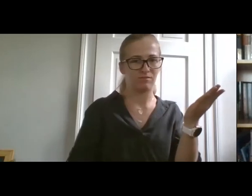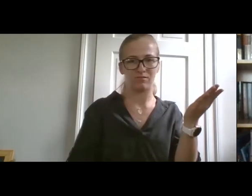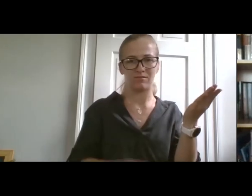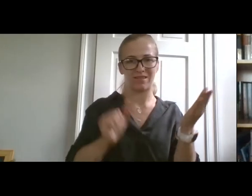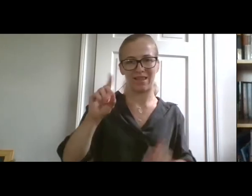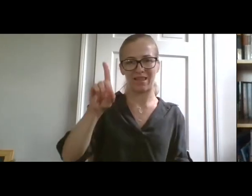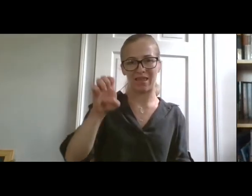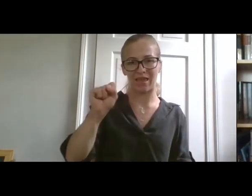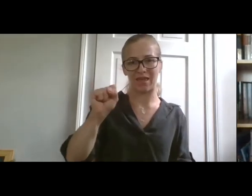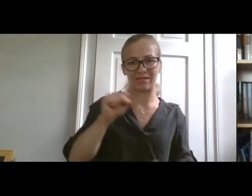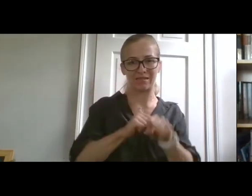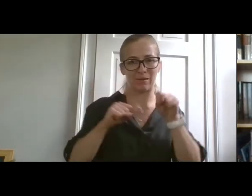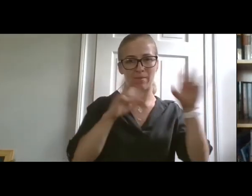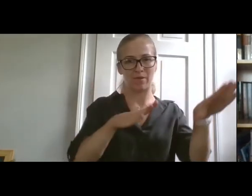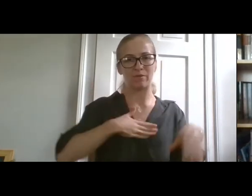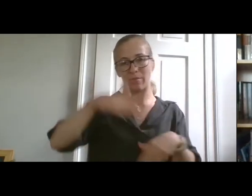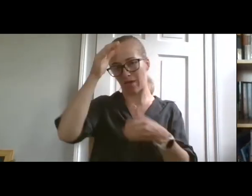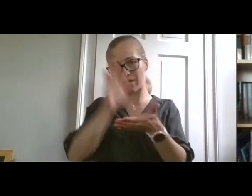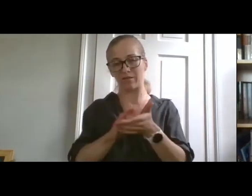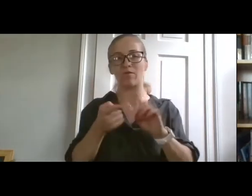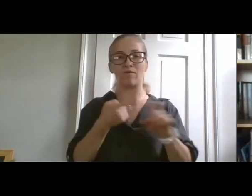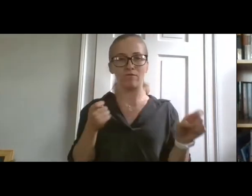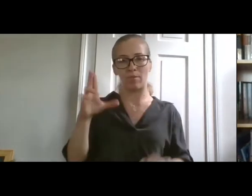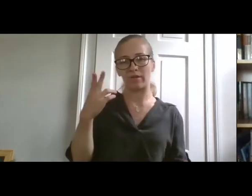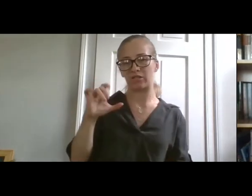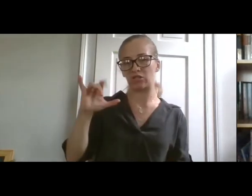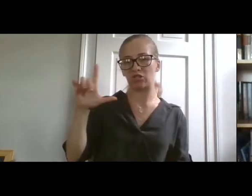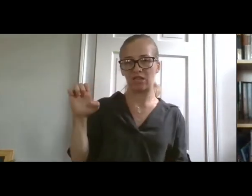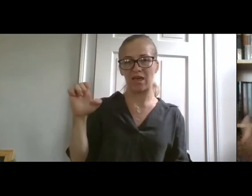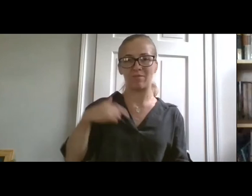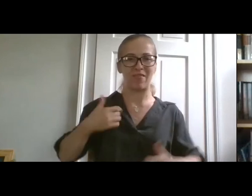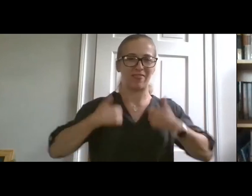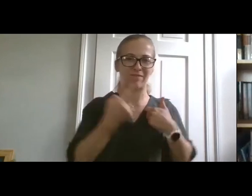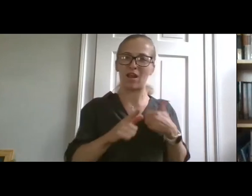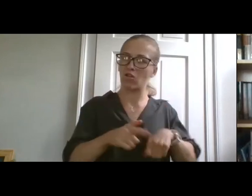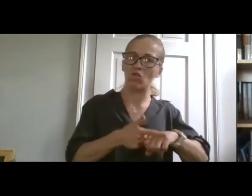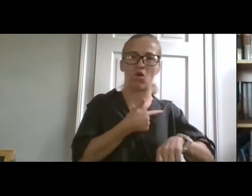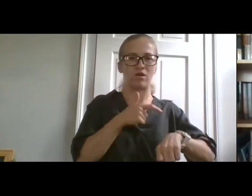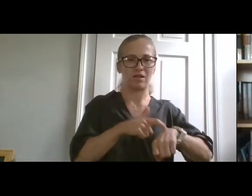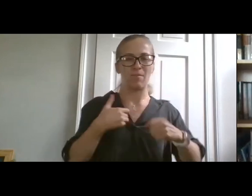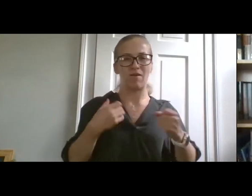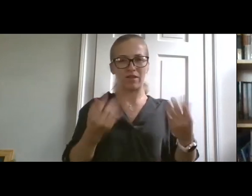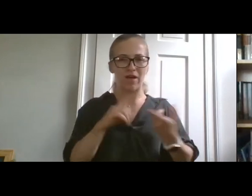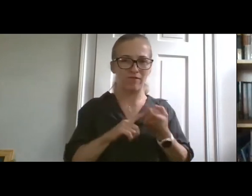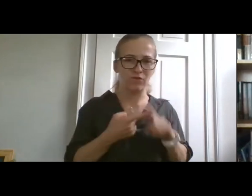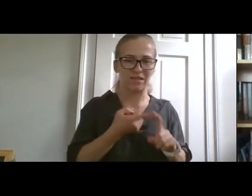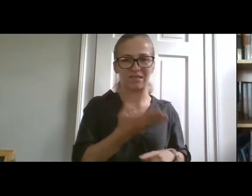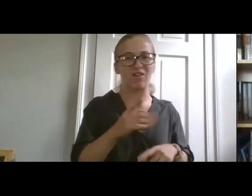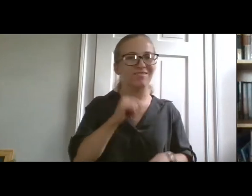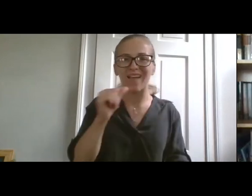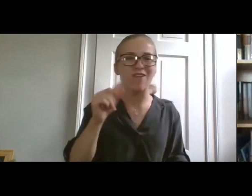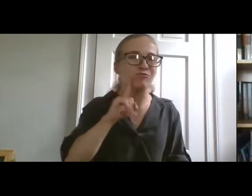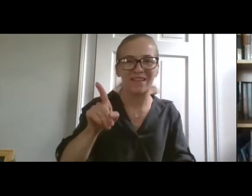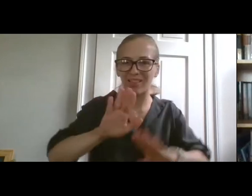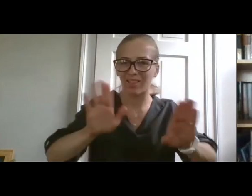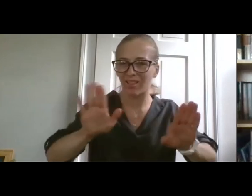My husband is from Chile, and we have a lot of family and friends there, and I lived in Chile for a long time. So this story is based on, it's not real, but it's based on